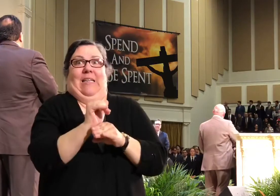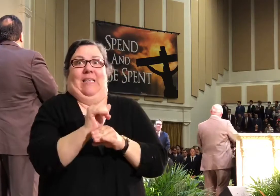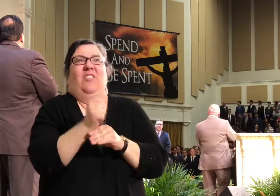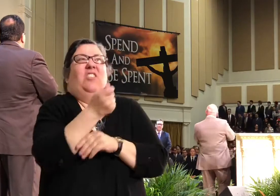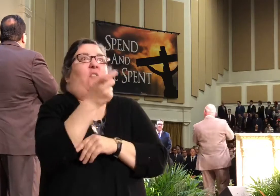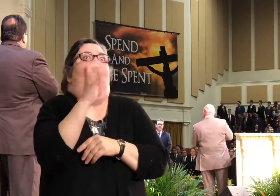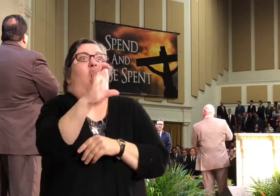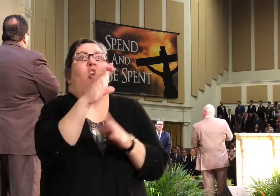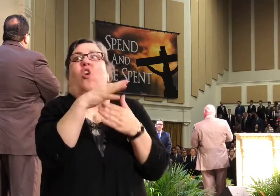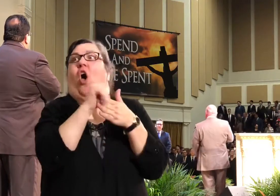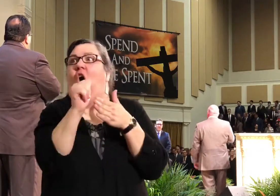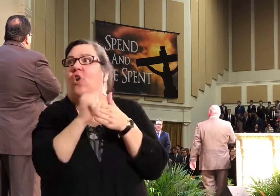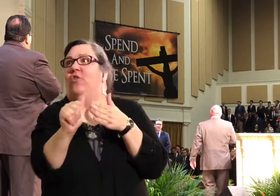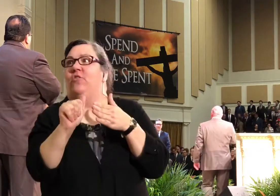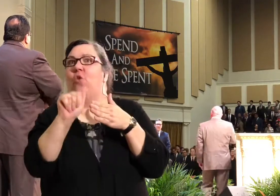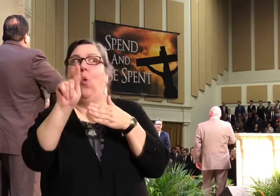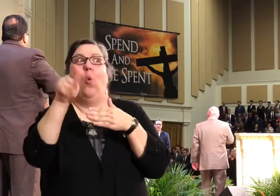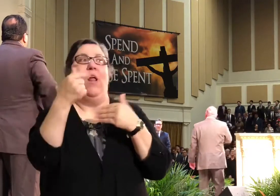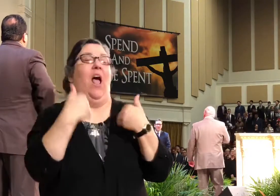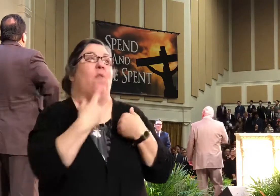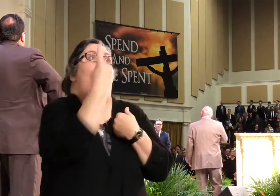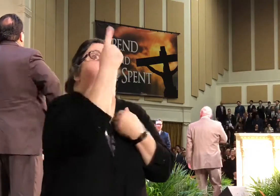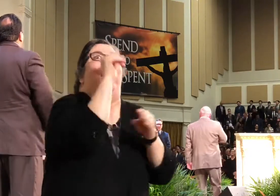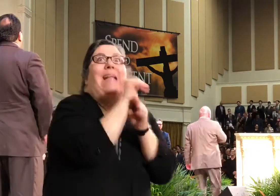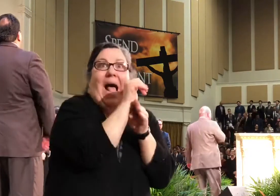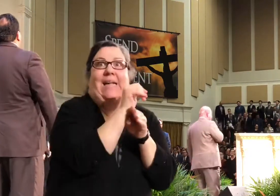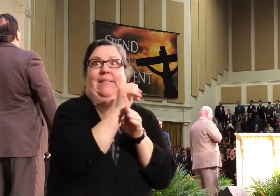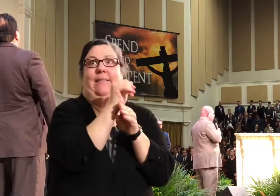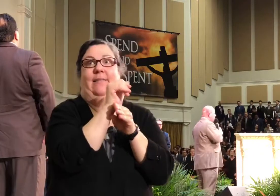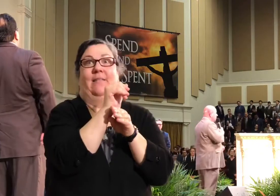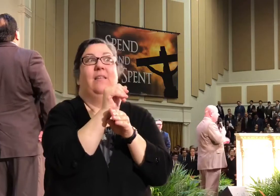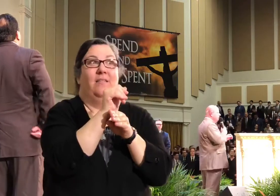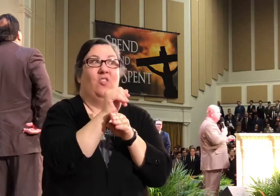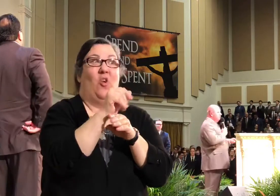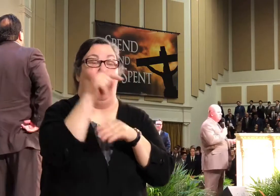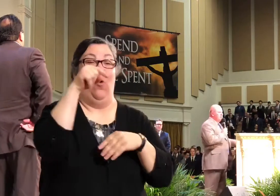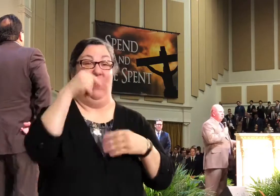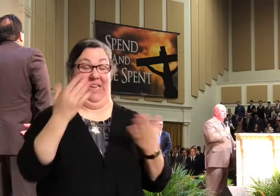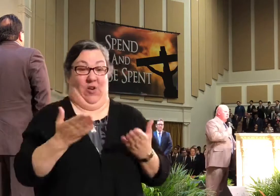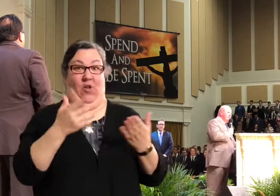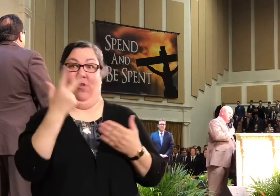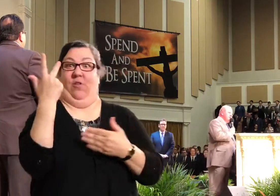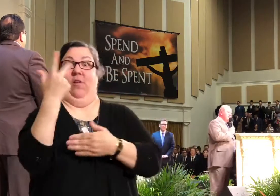several hundred dollars just to have a one-night show. So I'm sure it costs